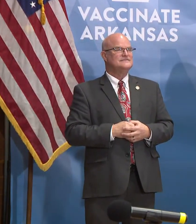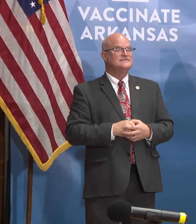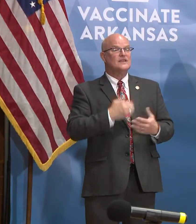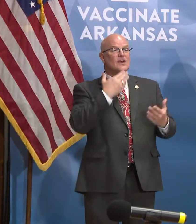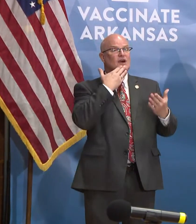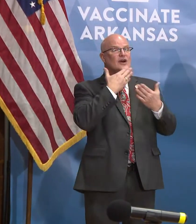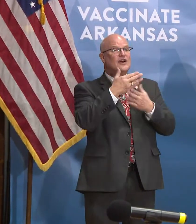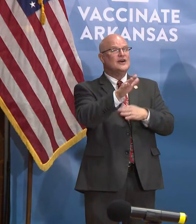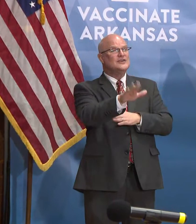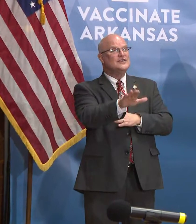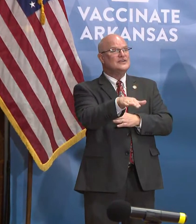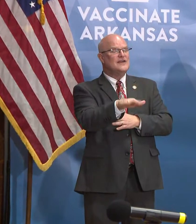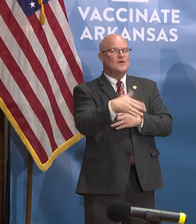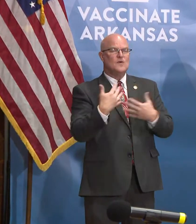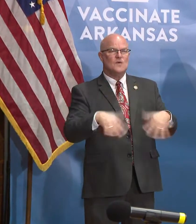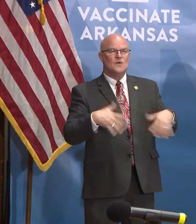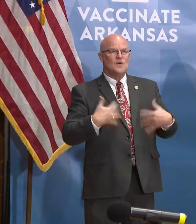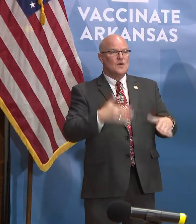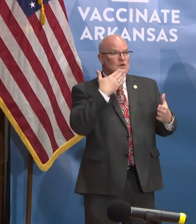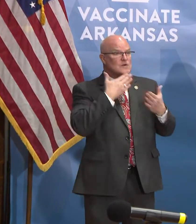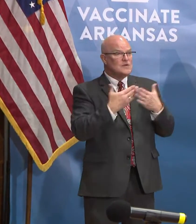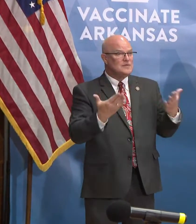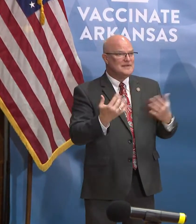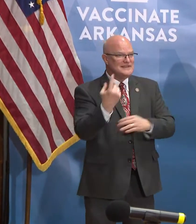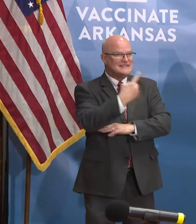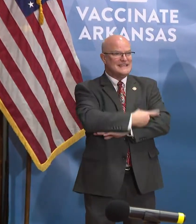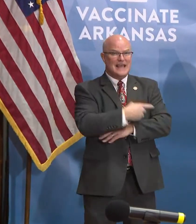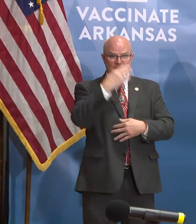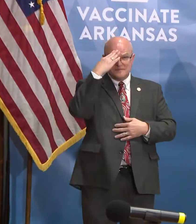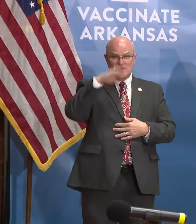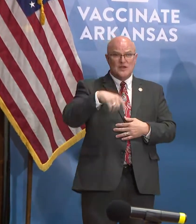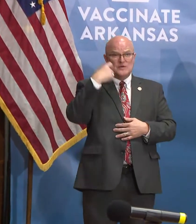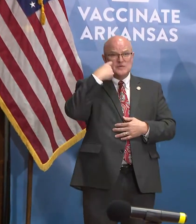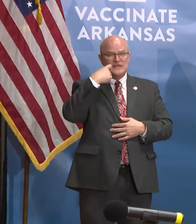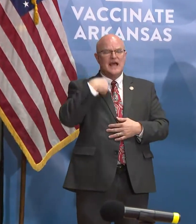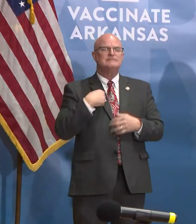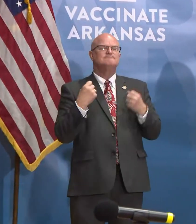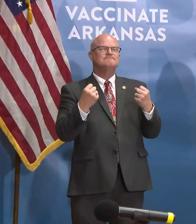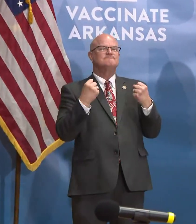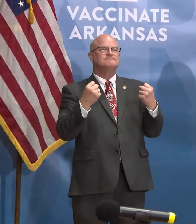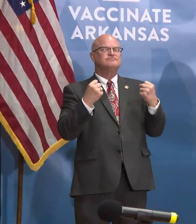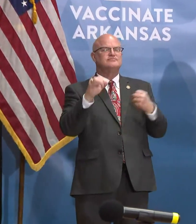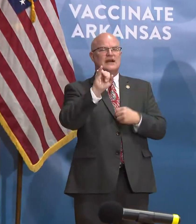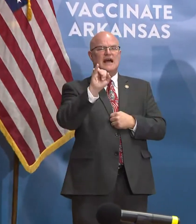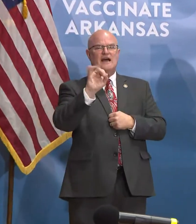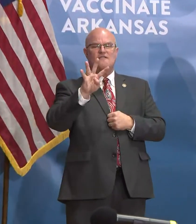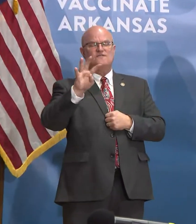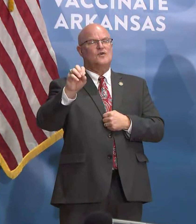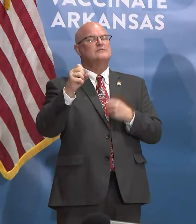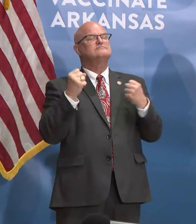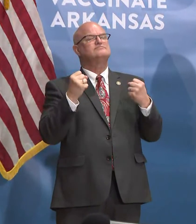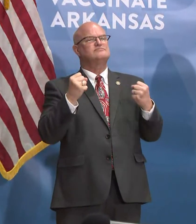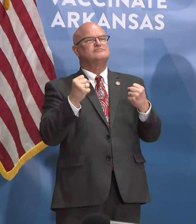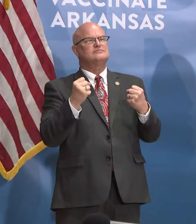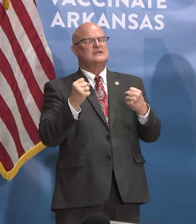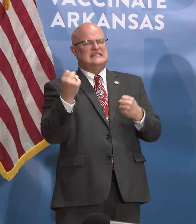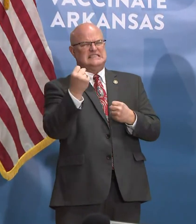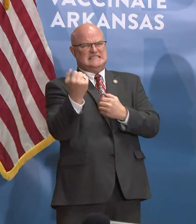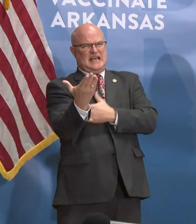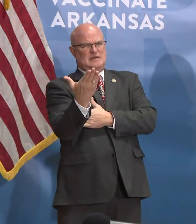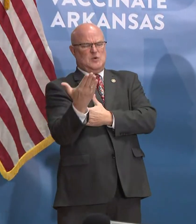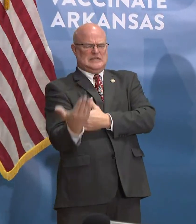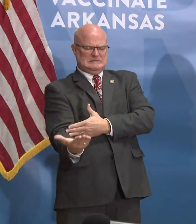Good afternoon. It's so great to be here today. You know, recently I was driving down I-40, and it was early one